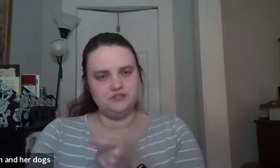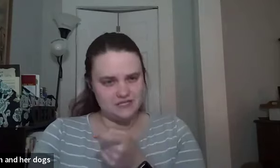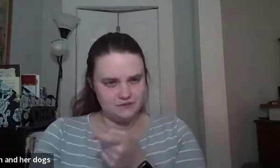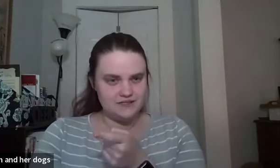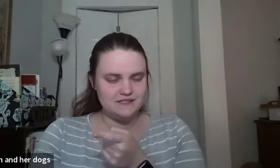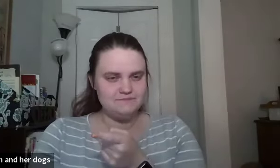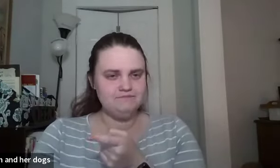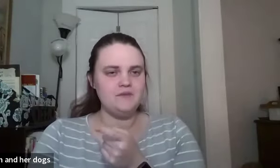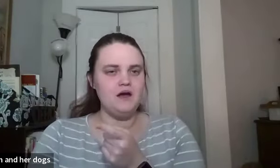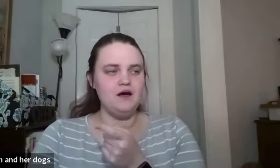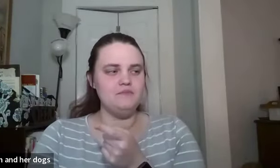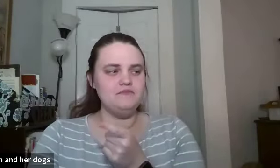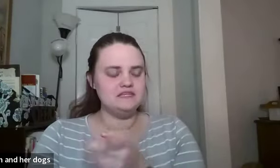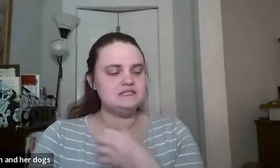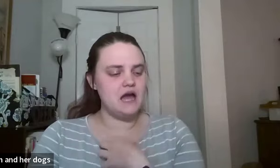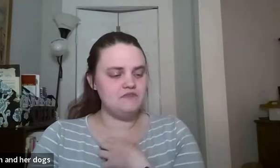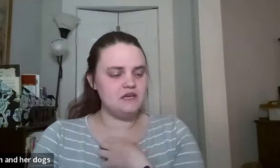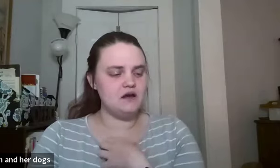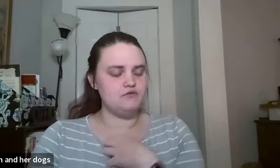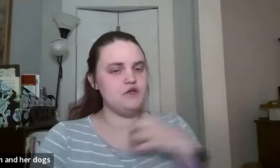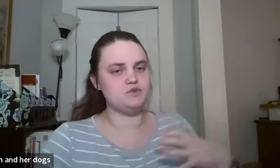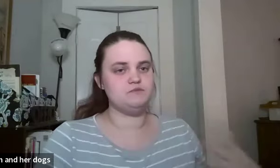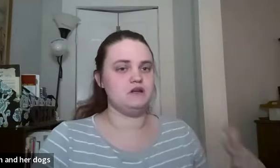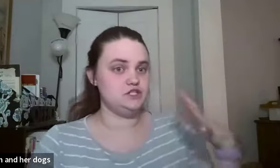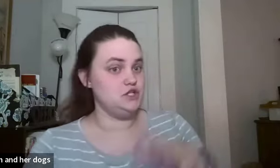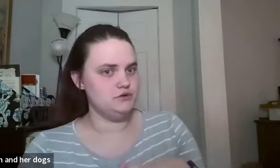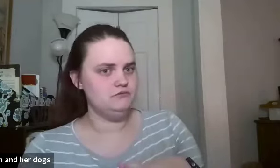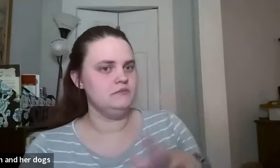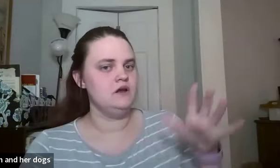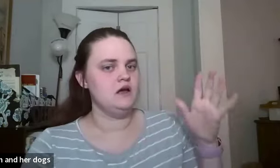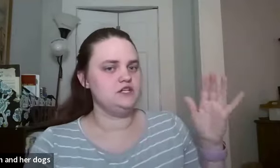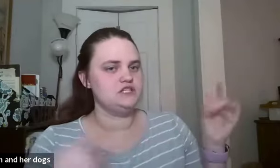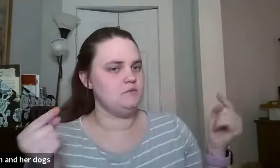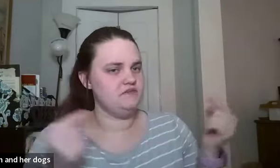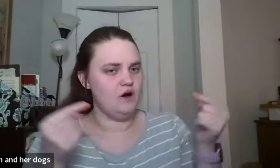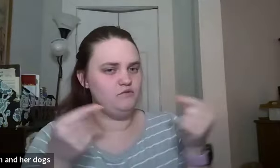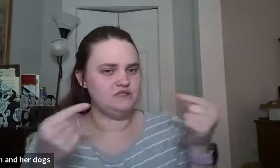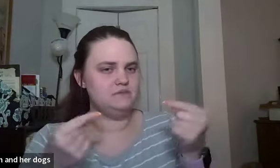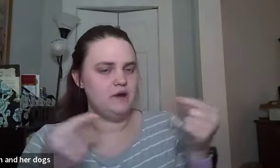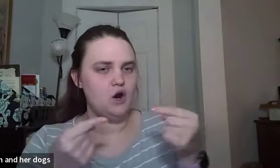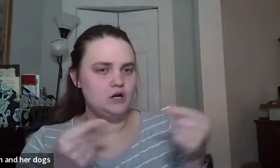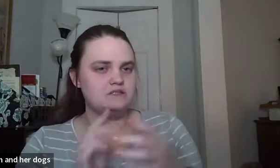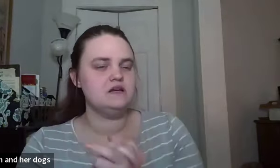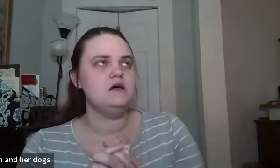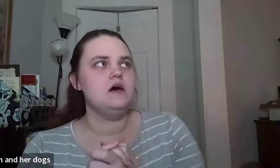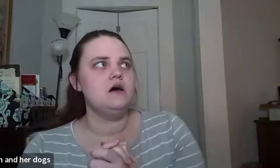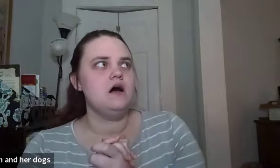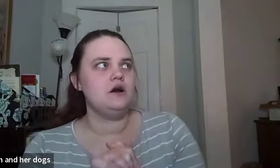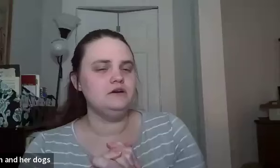Interesting with this. This is, I'm thinking of them responding to you, and just a helpful tip about hurt. Hurt